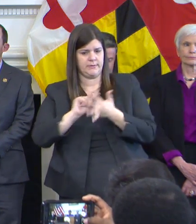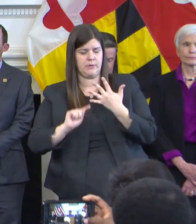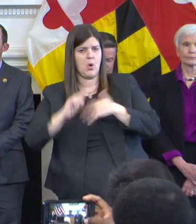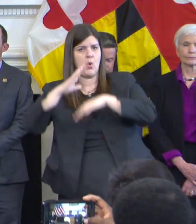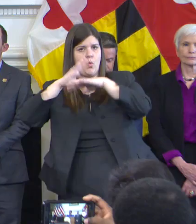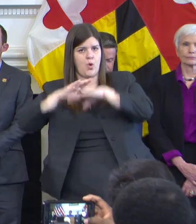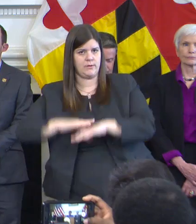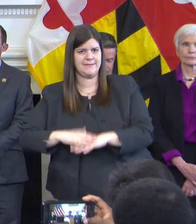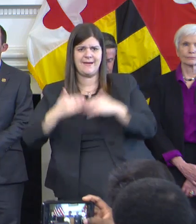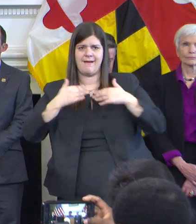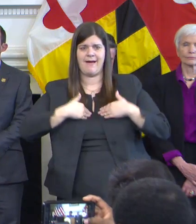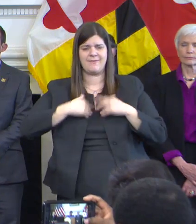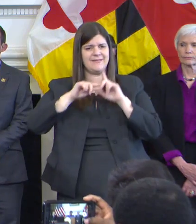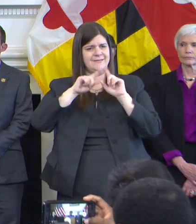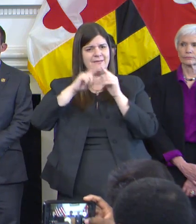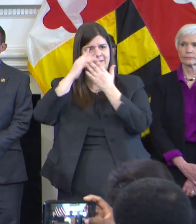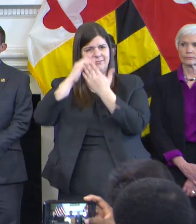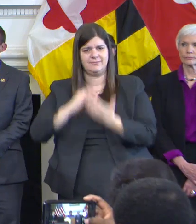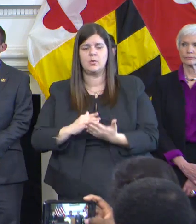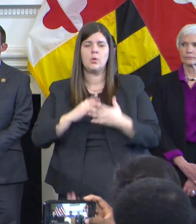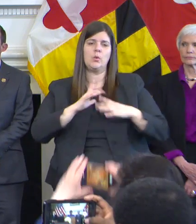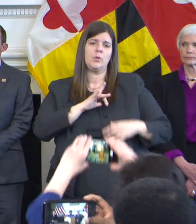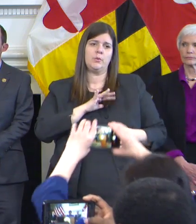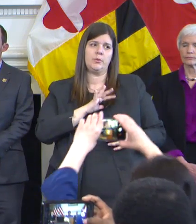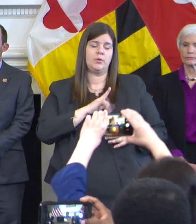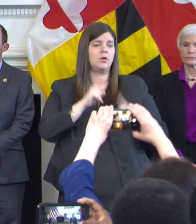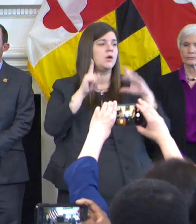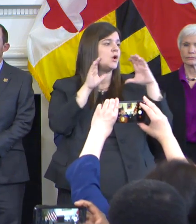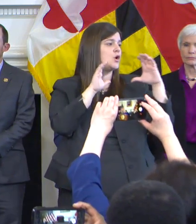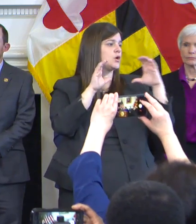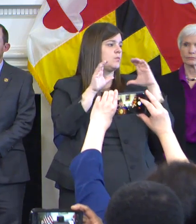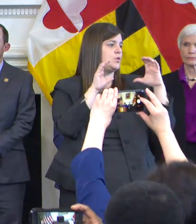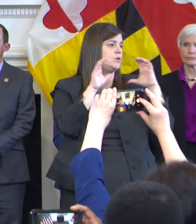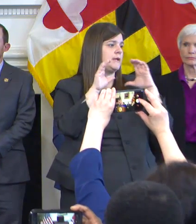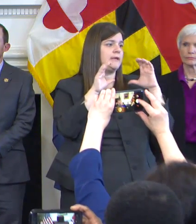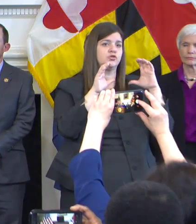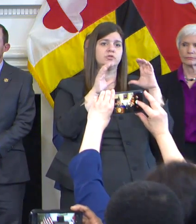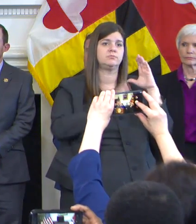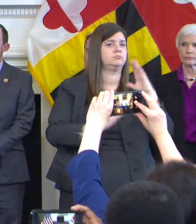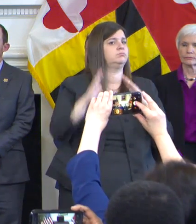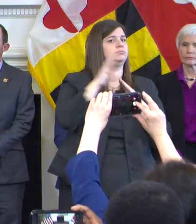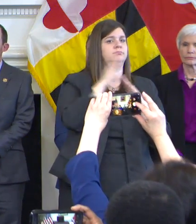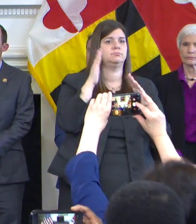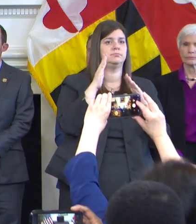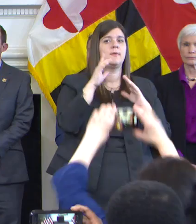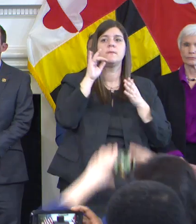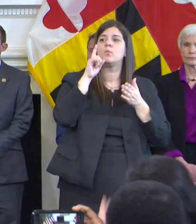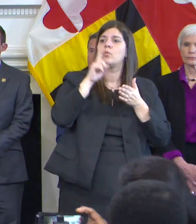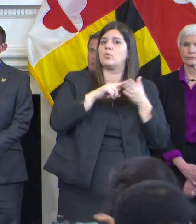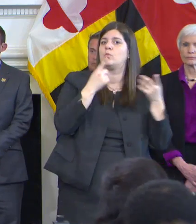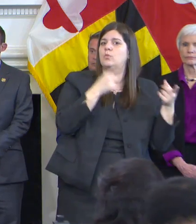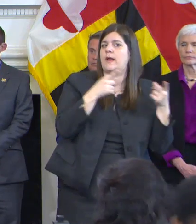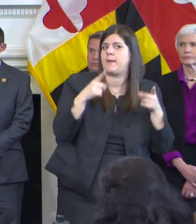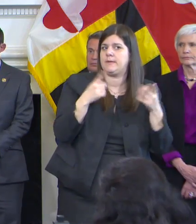Communications is the key, and that's what has happened here with the governor and his team. Thank you.